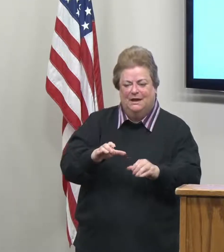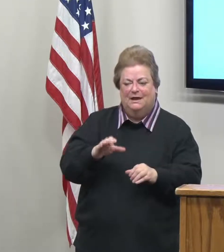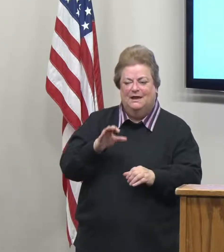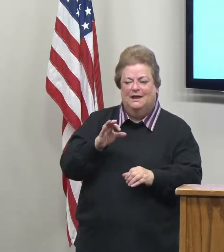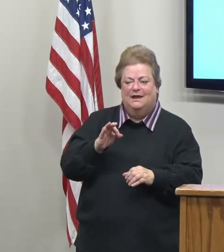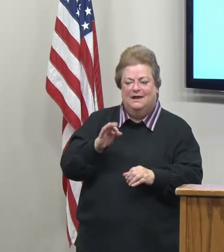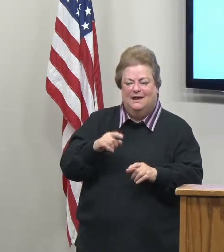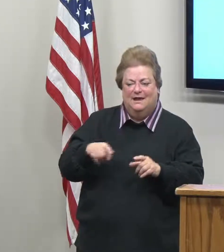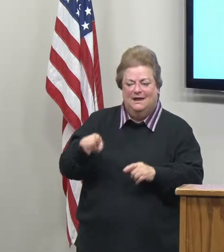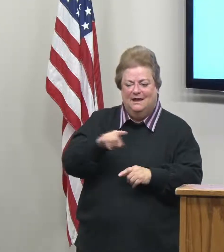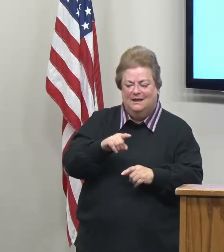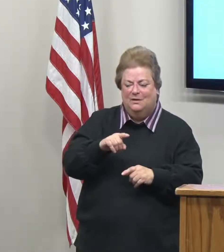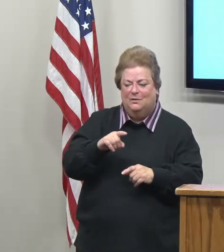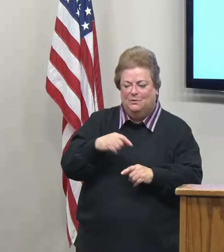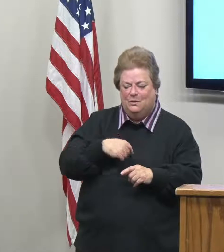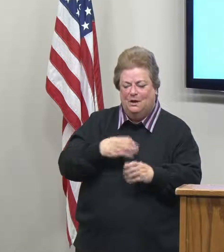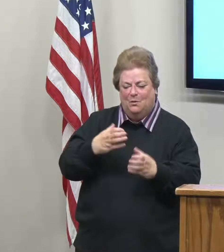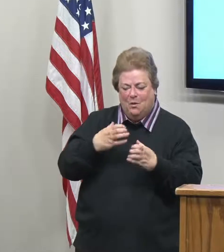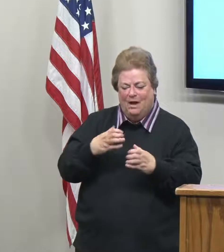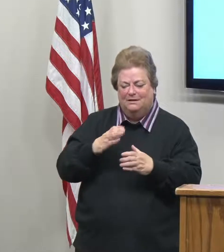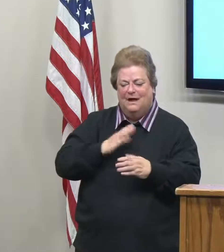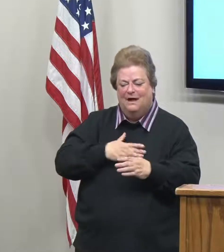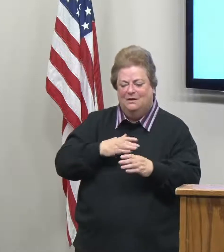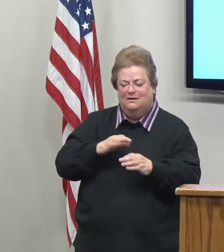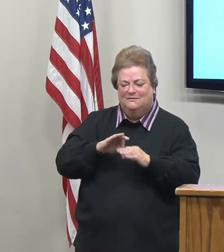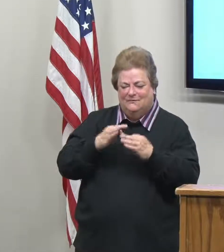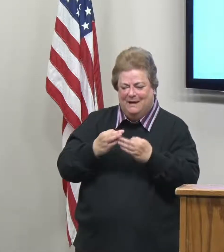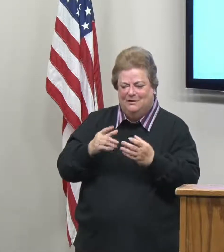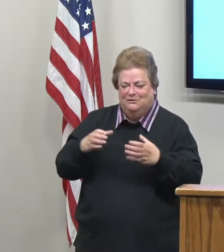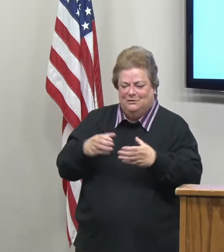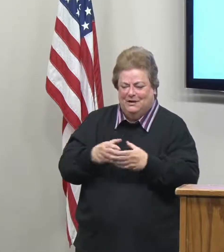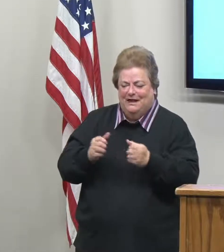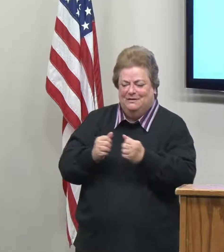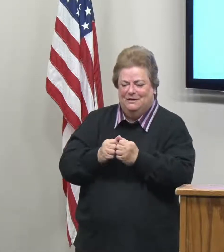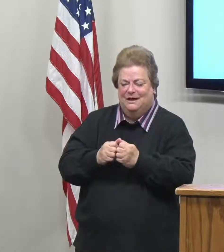safe so that our loved ones can gather in more traditional ways next year. Thank you for being